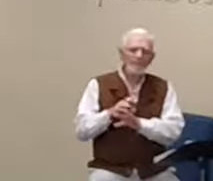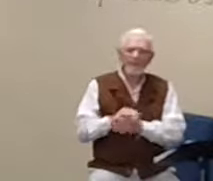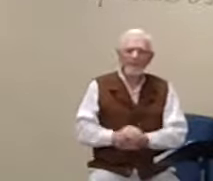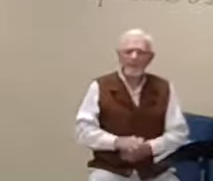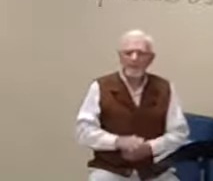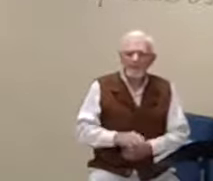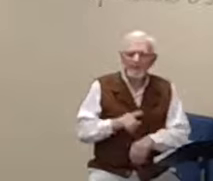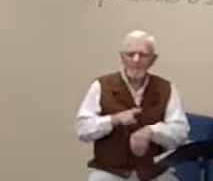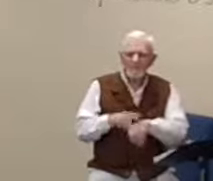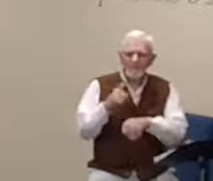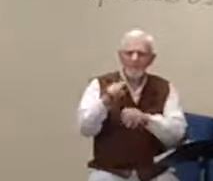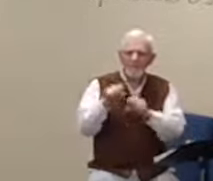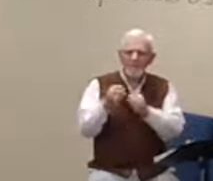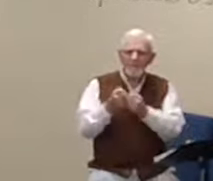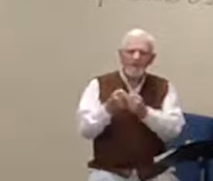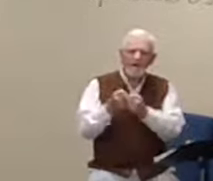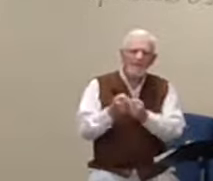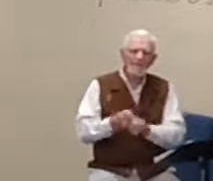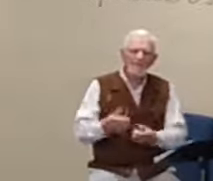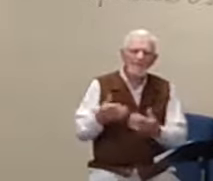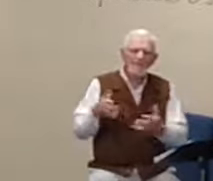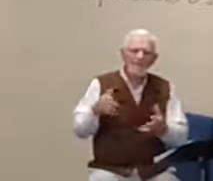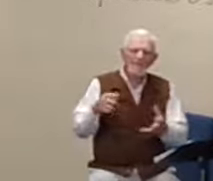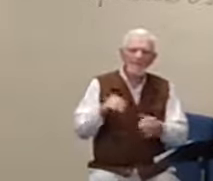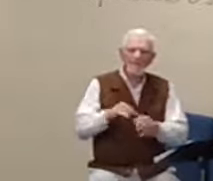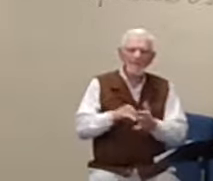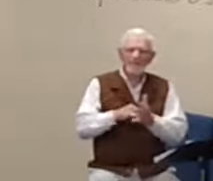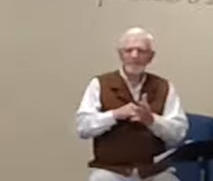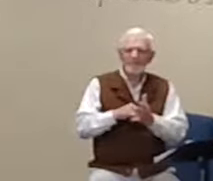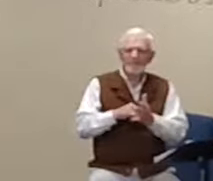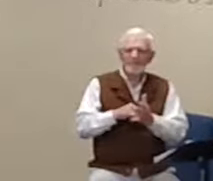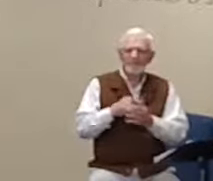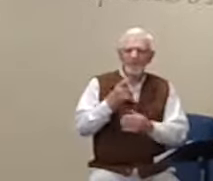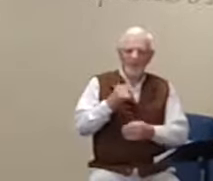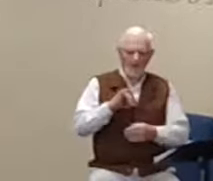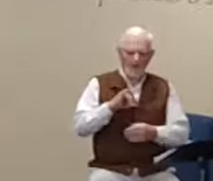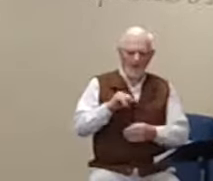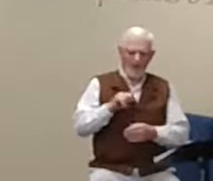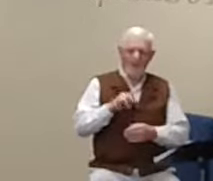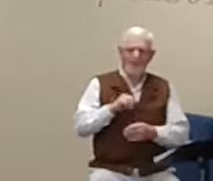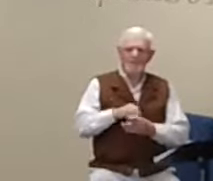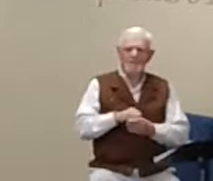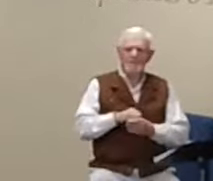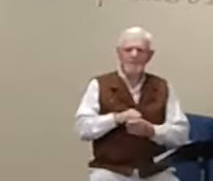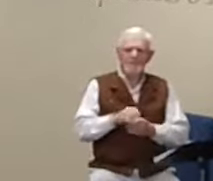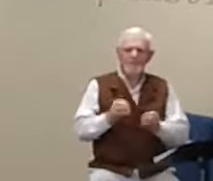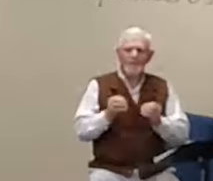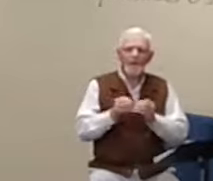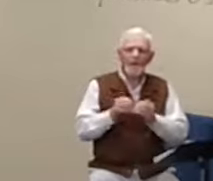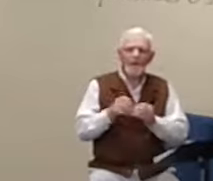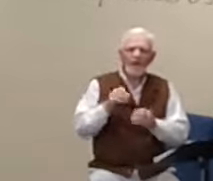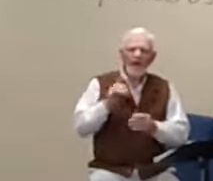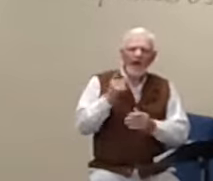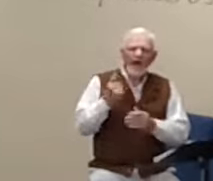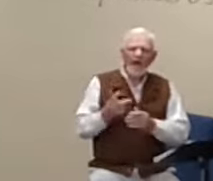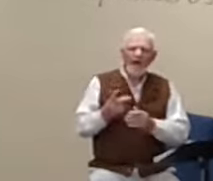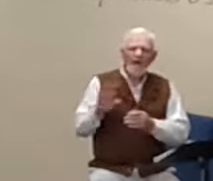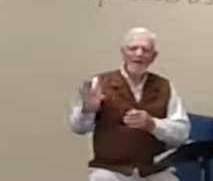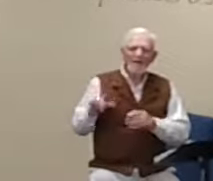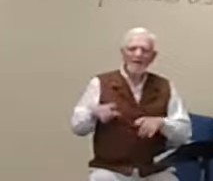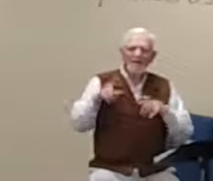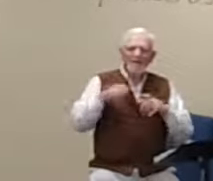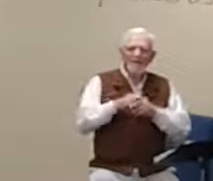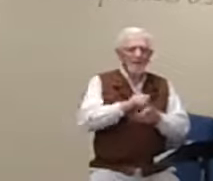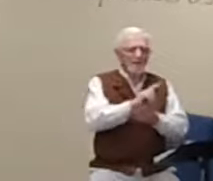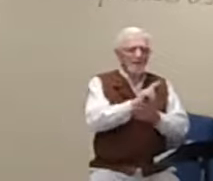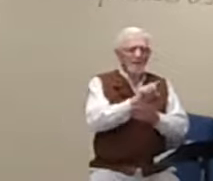It's time for a break. And you begin to lose your identity. Now officially I've spent more, over half of my life in Ukraine than I